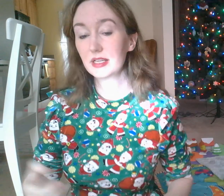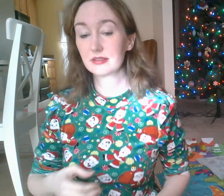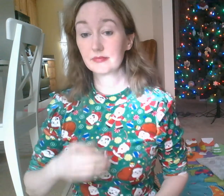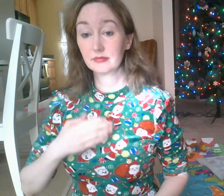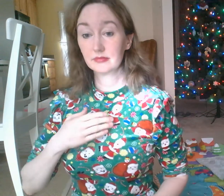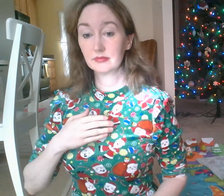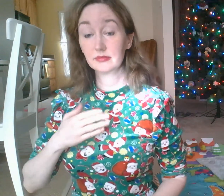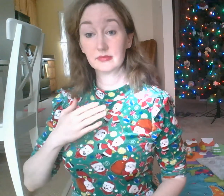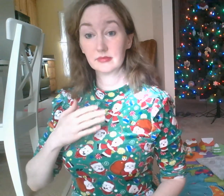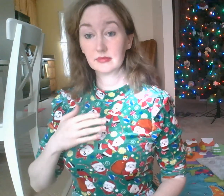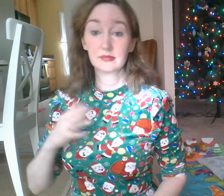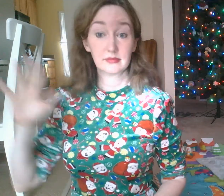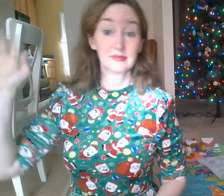celebrates.